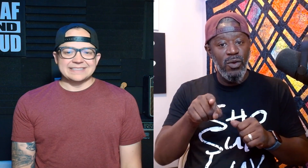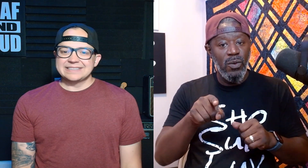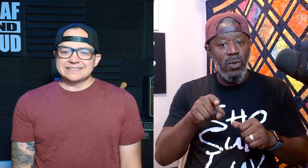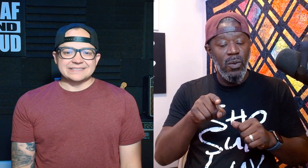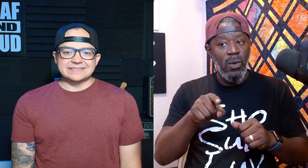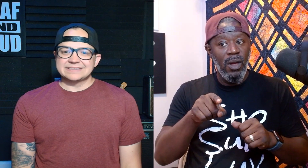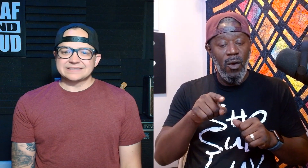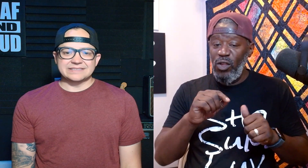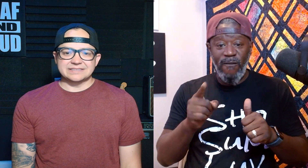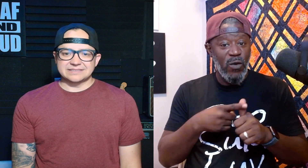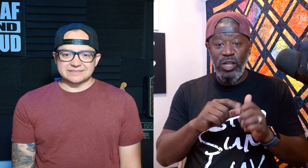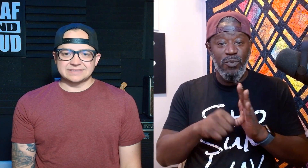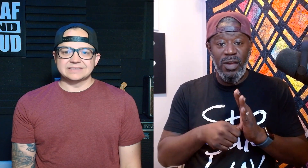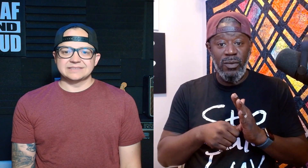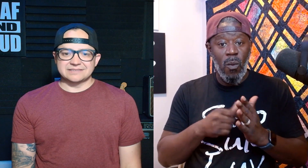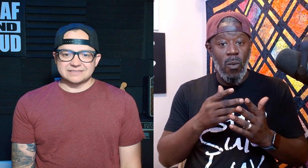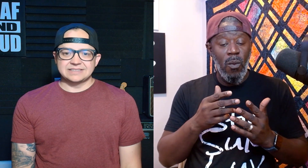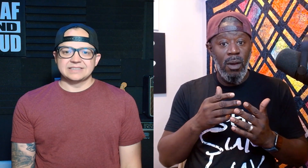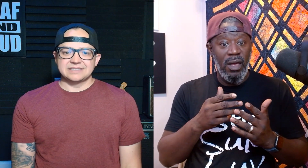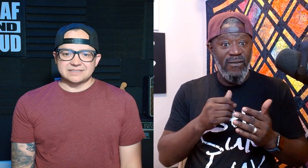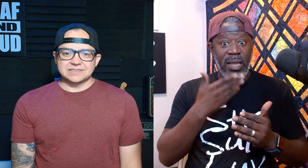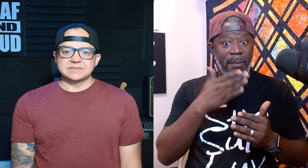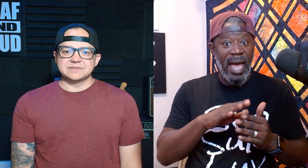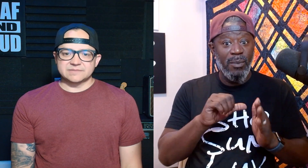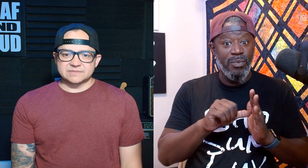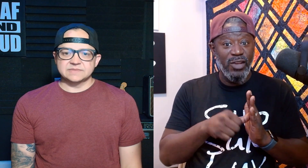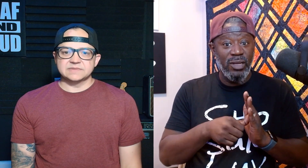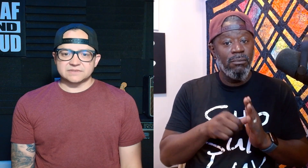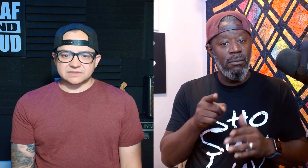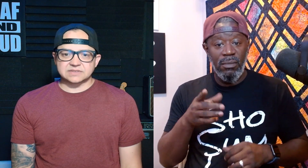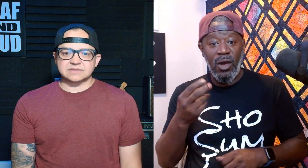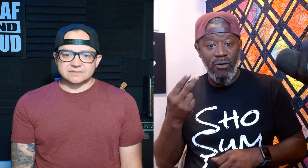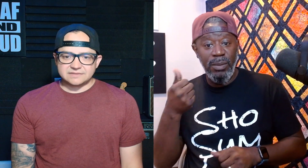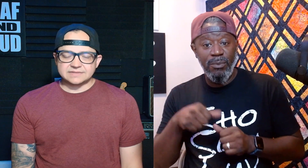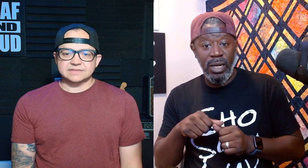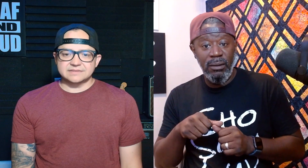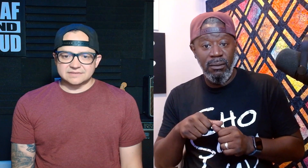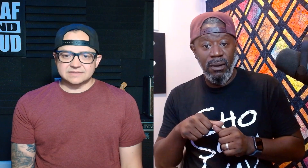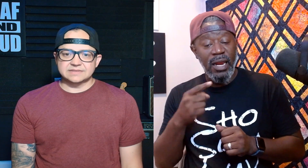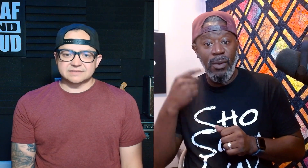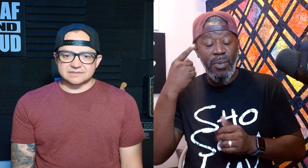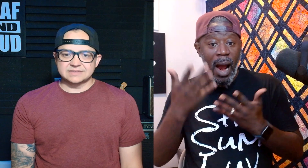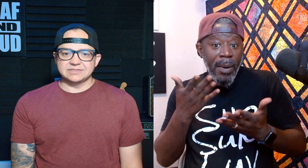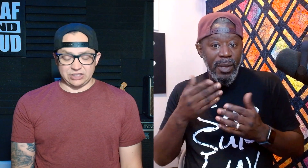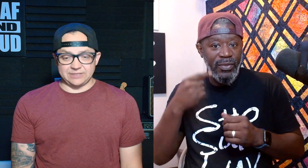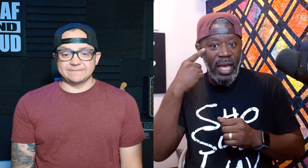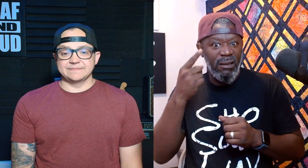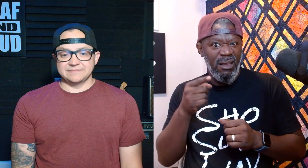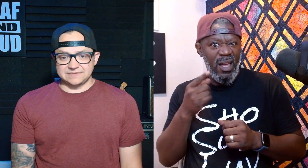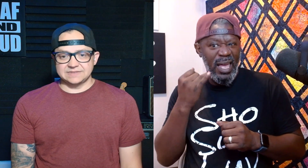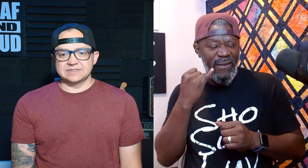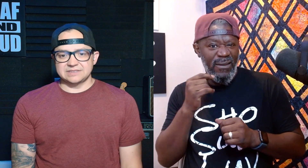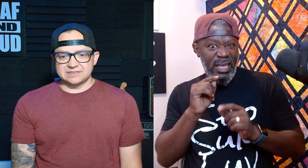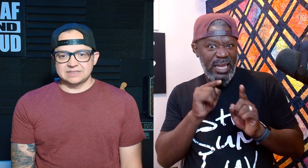remember you on your first impression. If it's a bad impression, they're going to remember it. And they'll probably